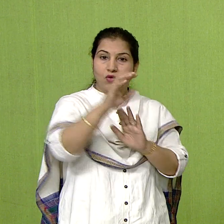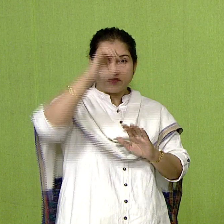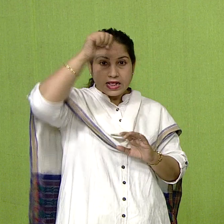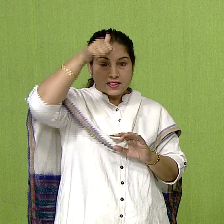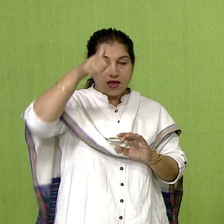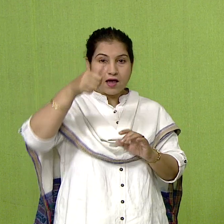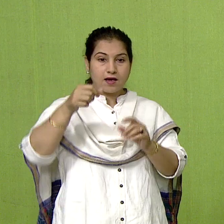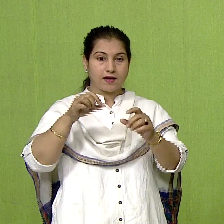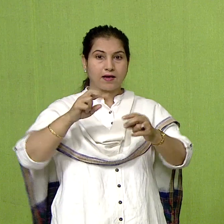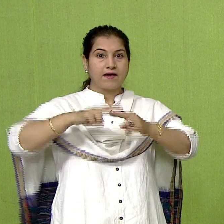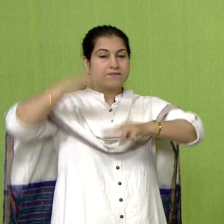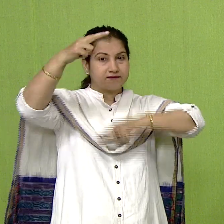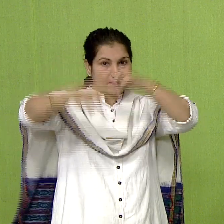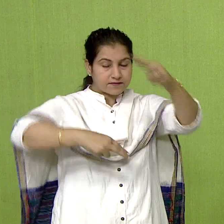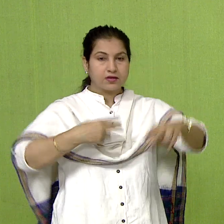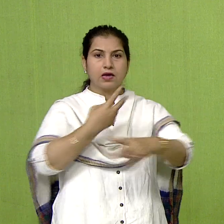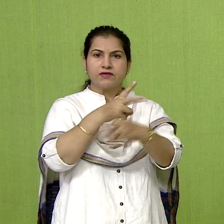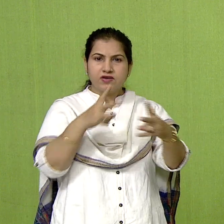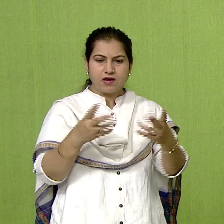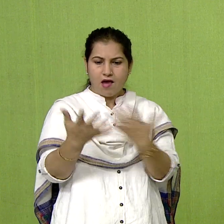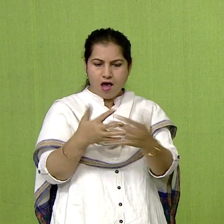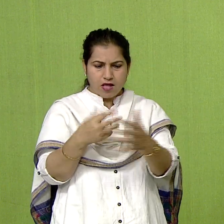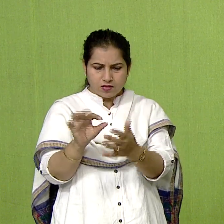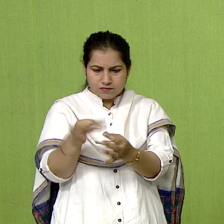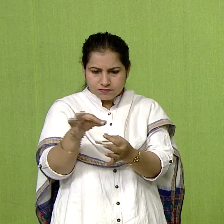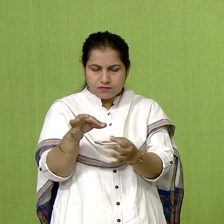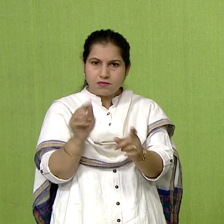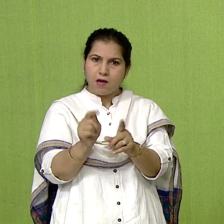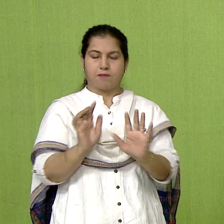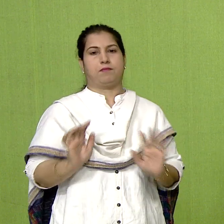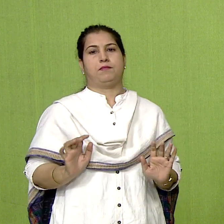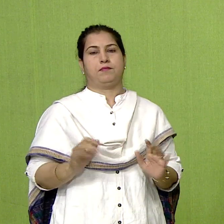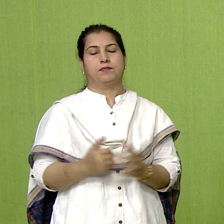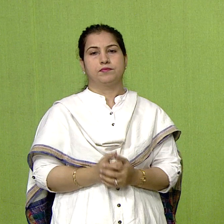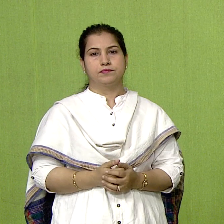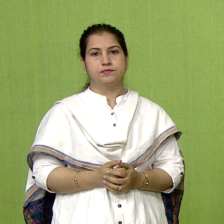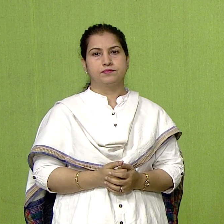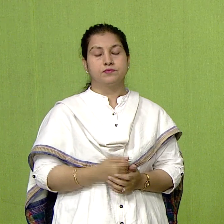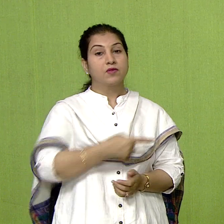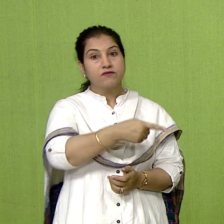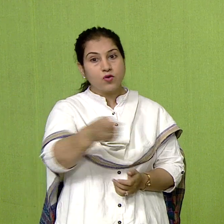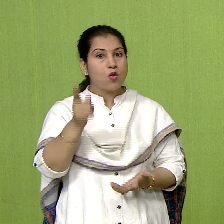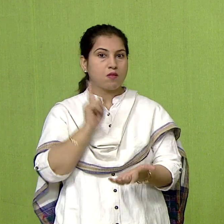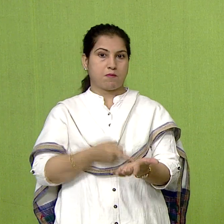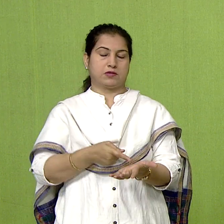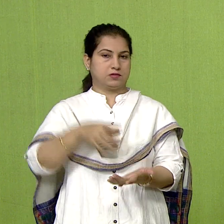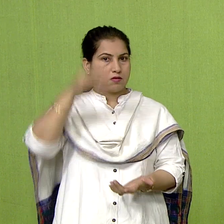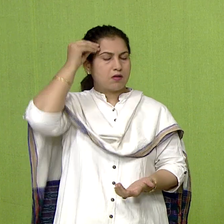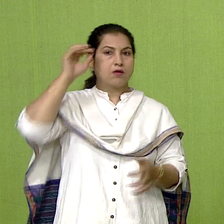industries and handicrafts. Learners, We should understand that the efforts